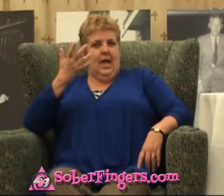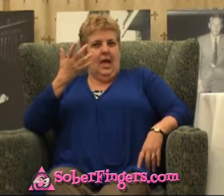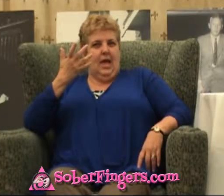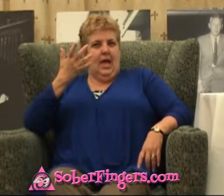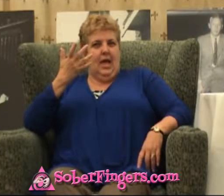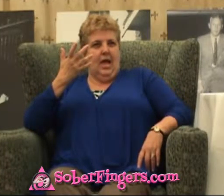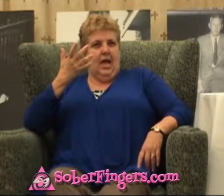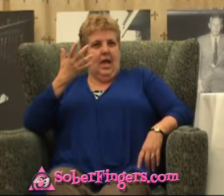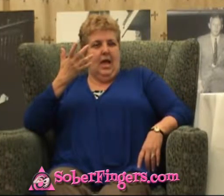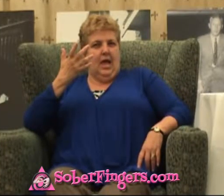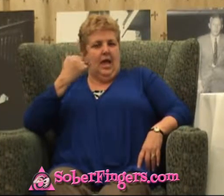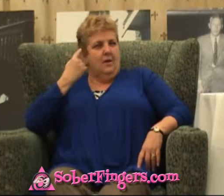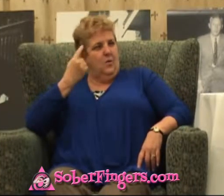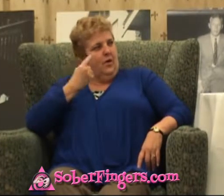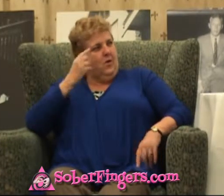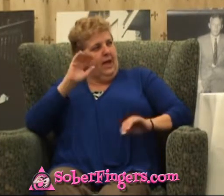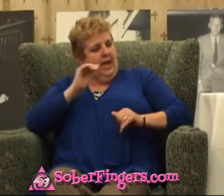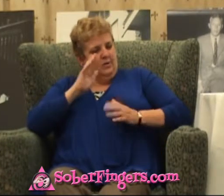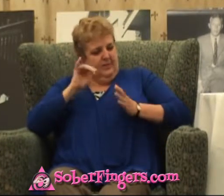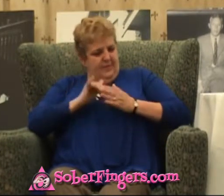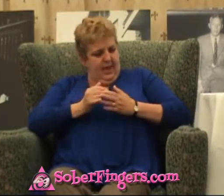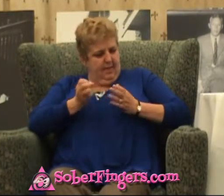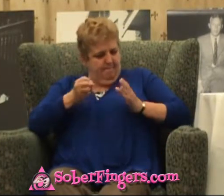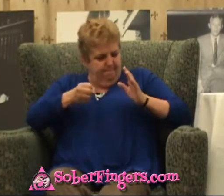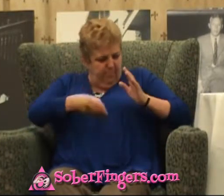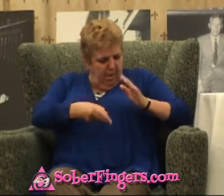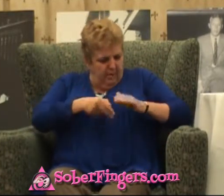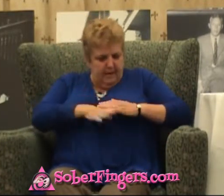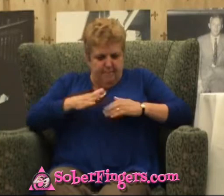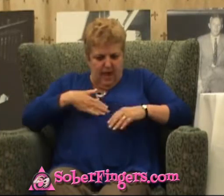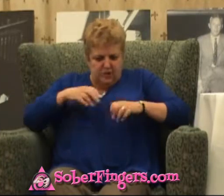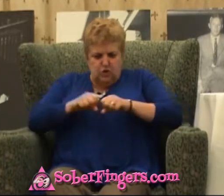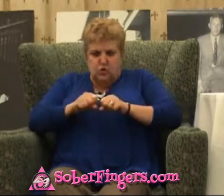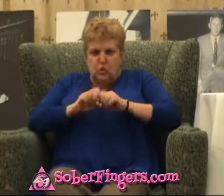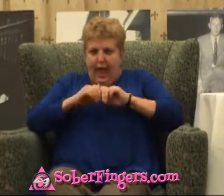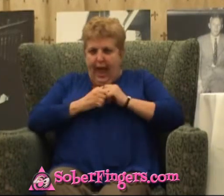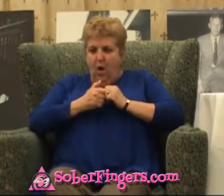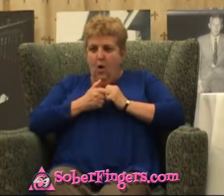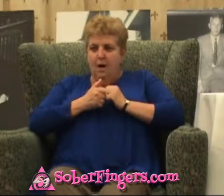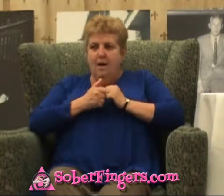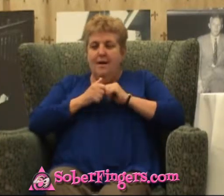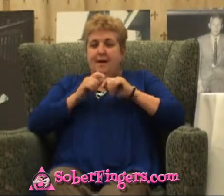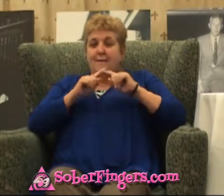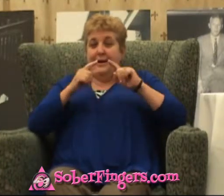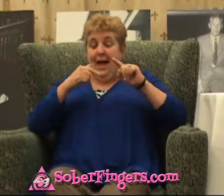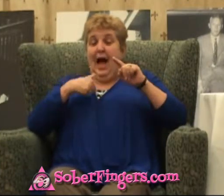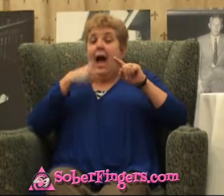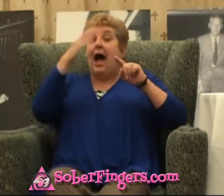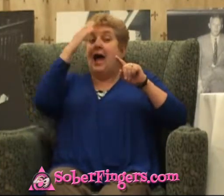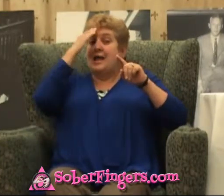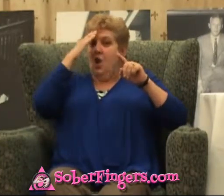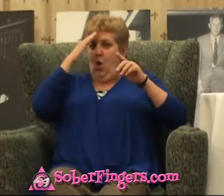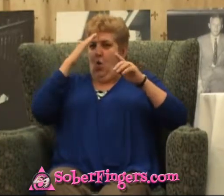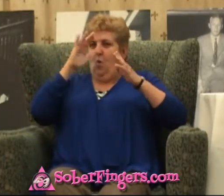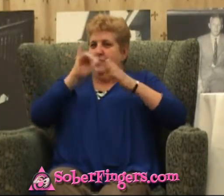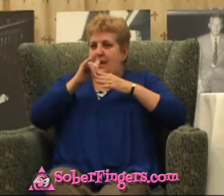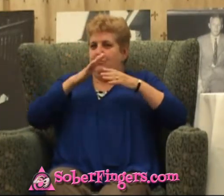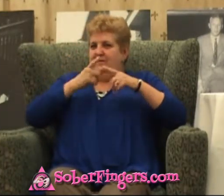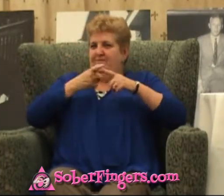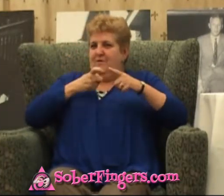my shoe during a meeting of Alcoholics Anonymous, but I know how that wound up in my shoe. It wound up